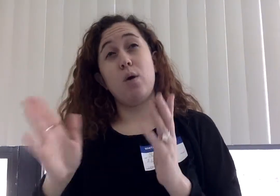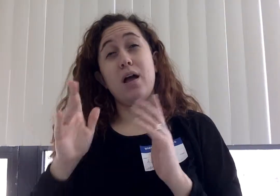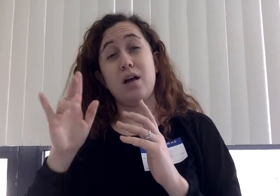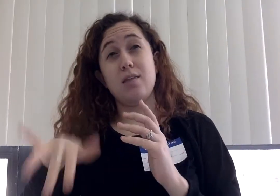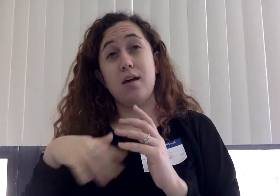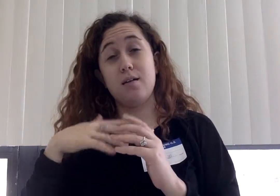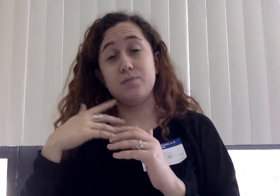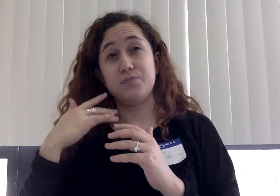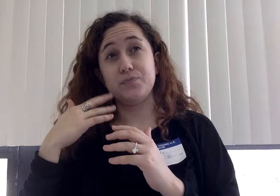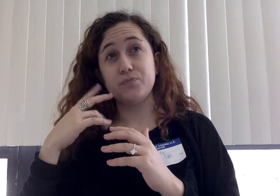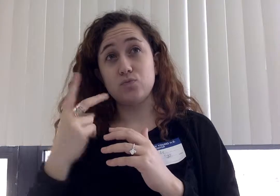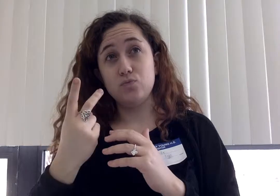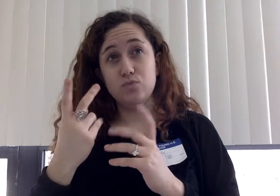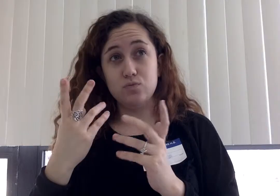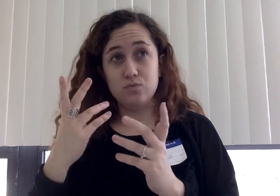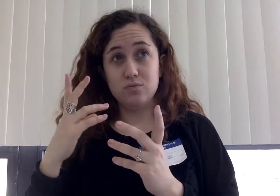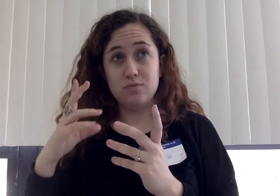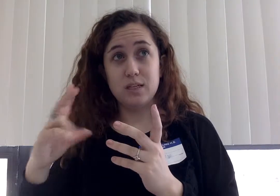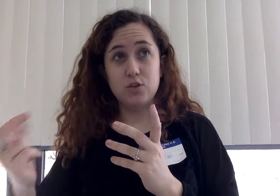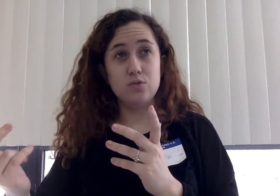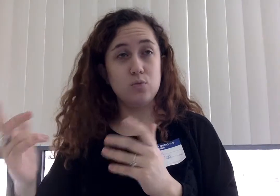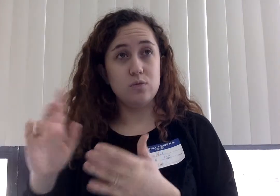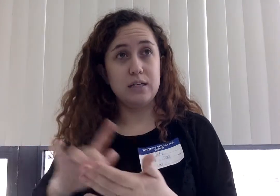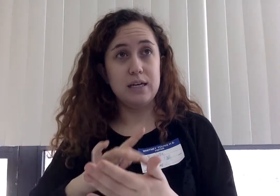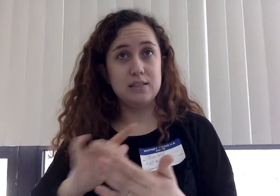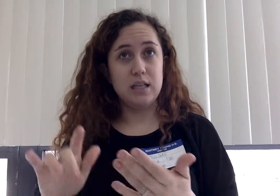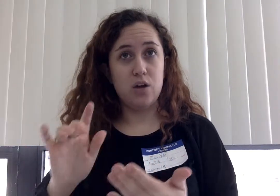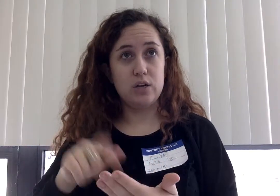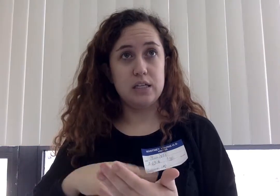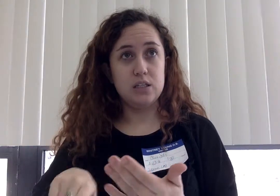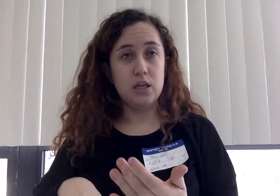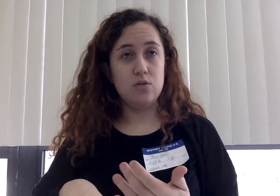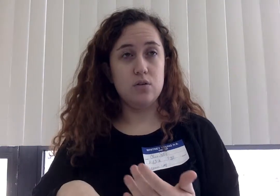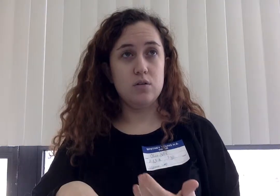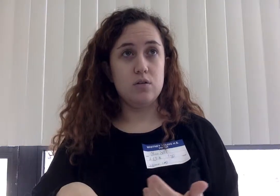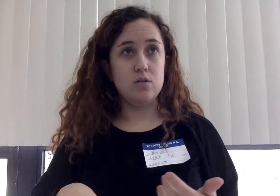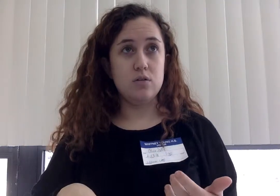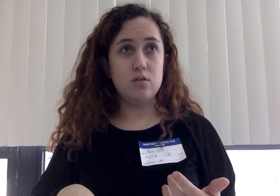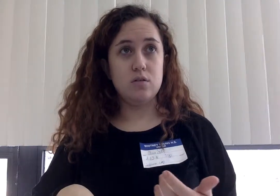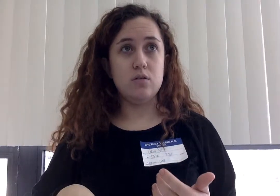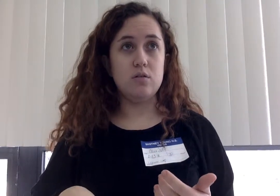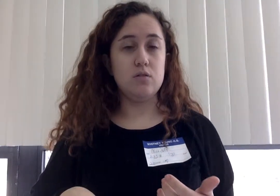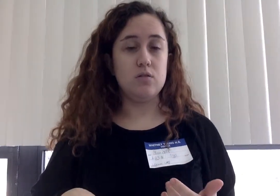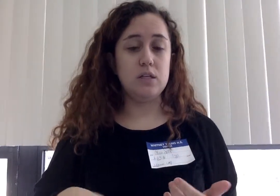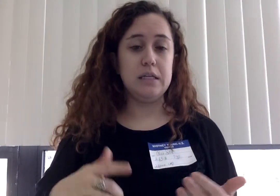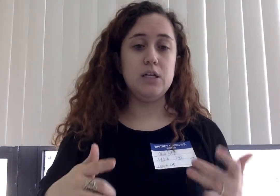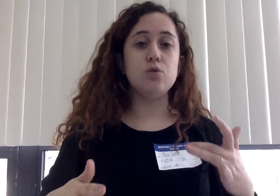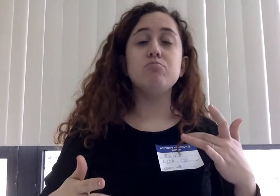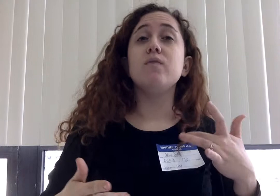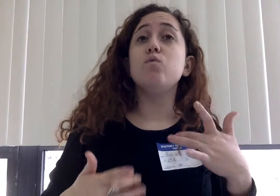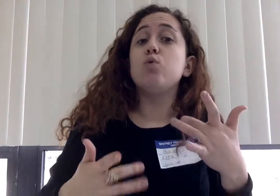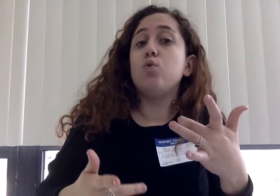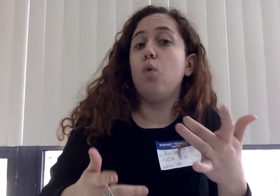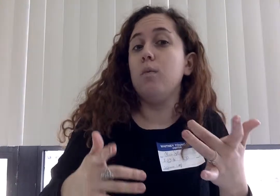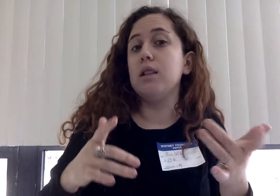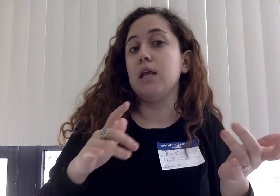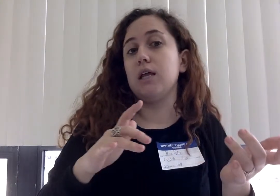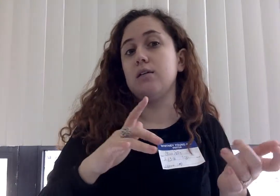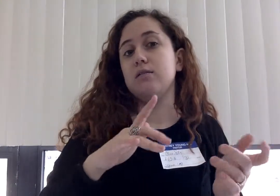we can't have x there. So if it would normally just cancel out with another term in